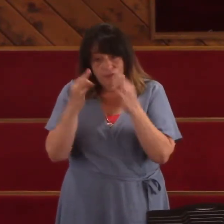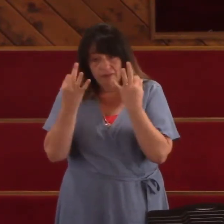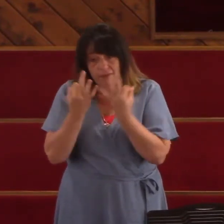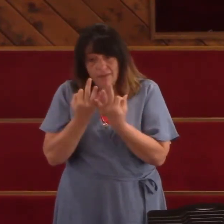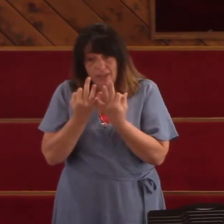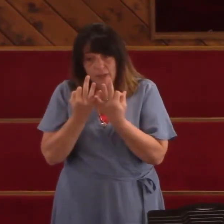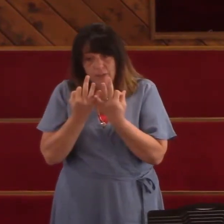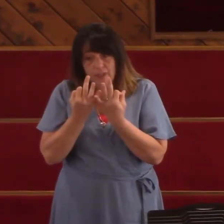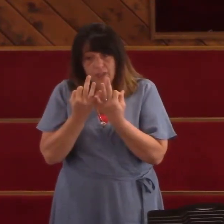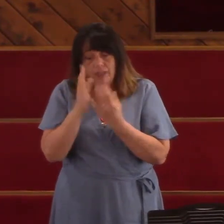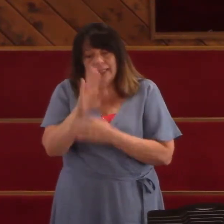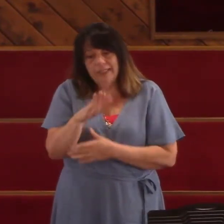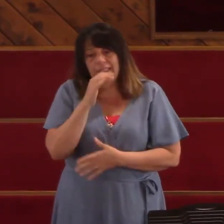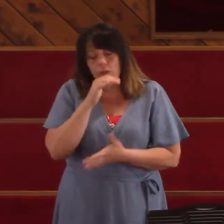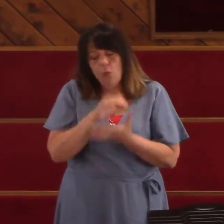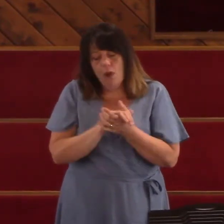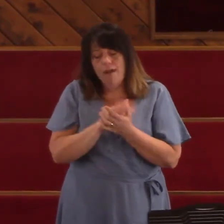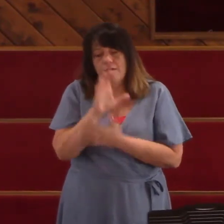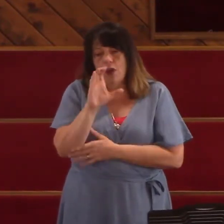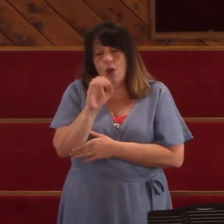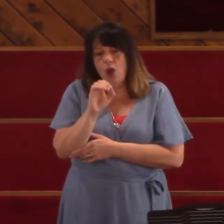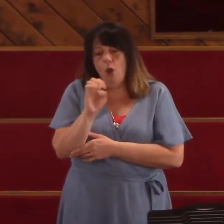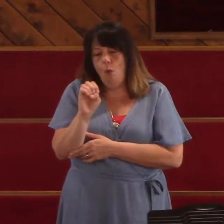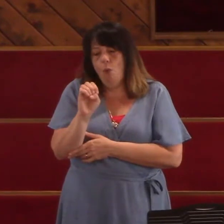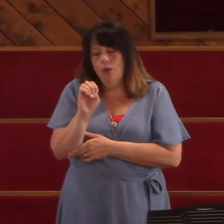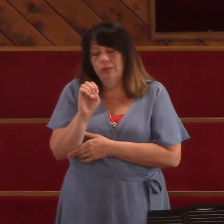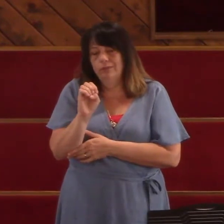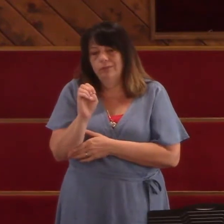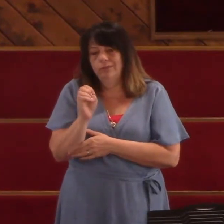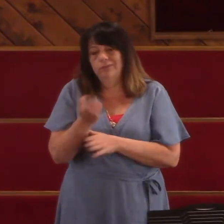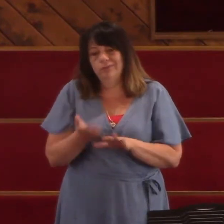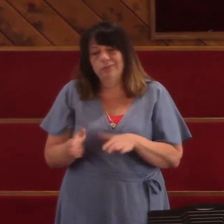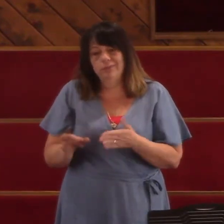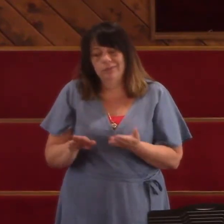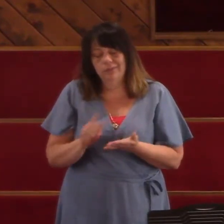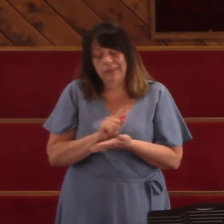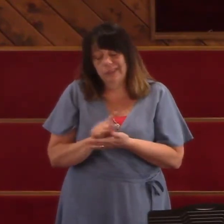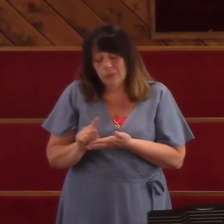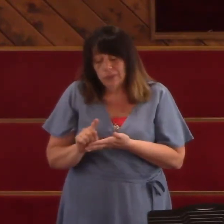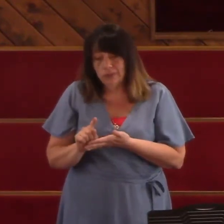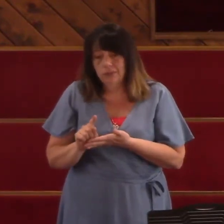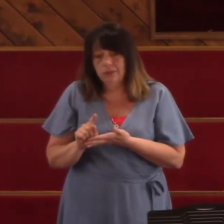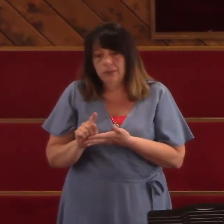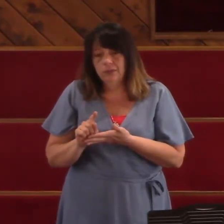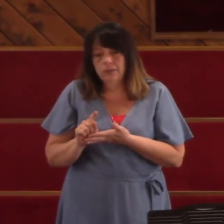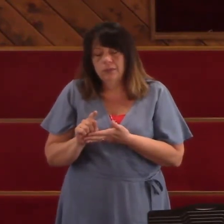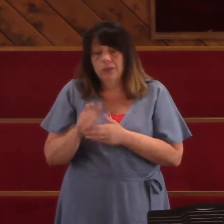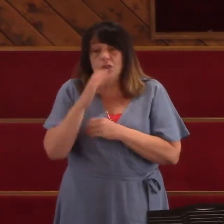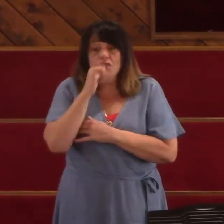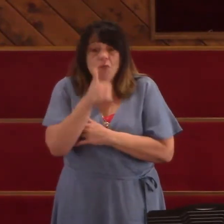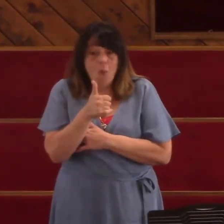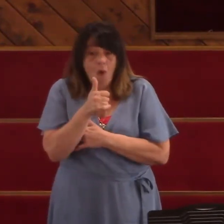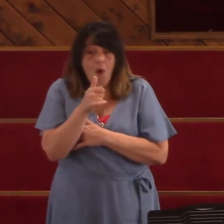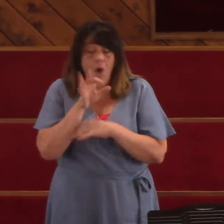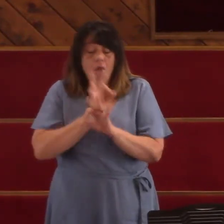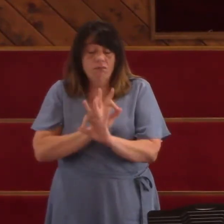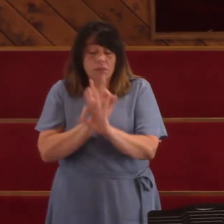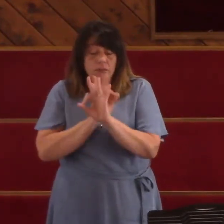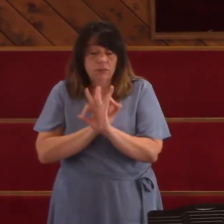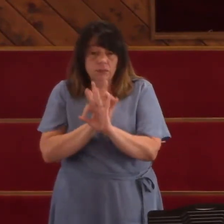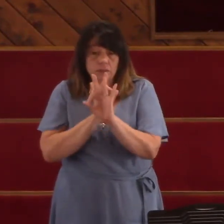Corin. She passed away this week, and they'll be having her funeral tomorrow